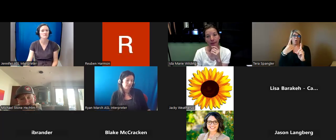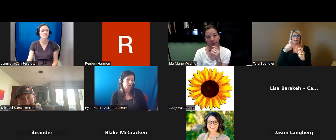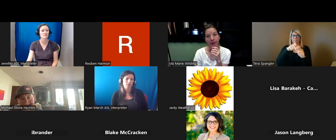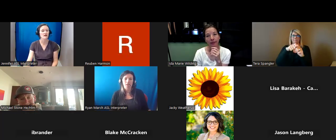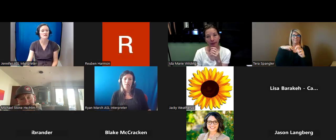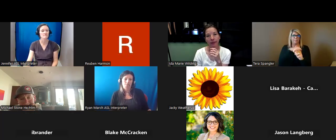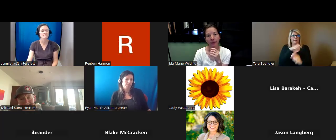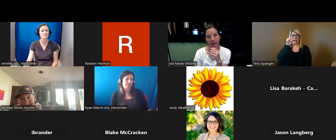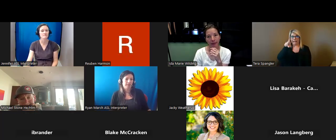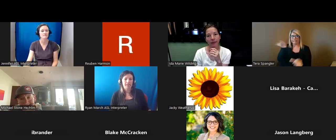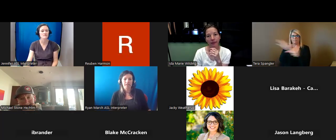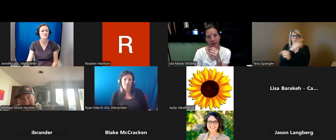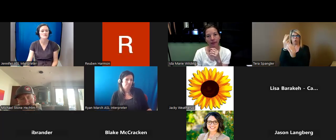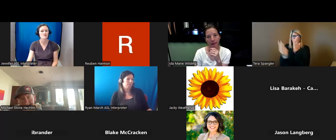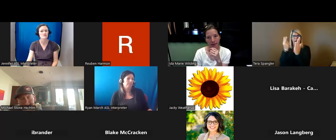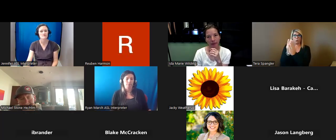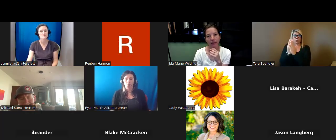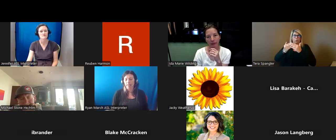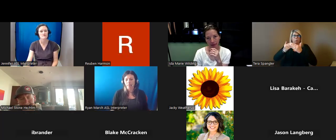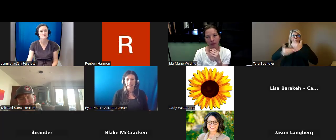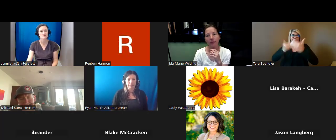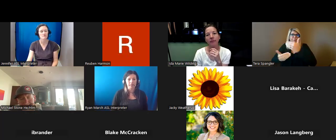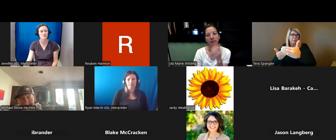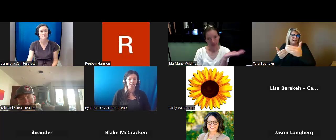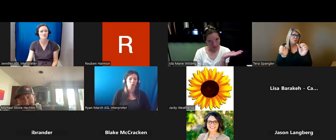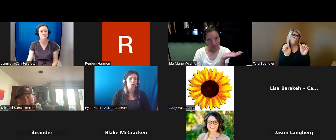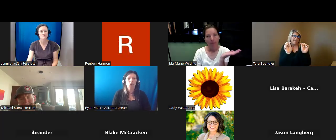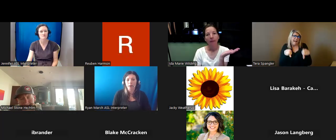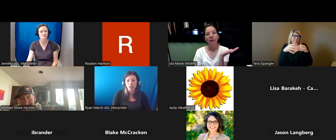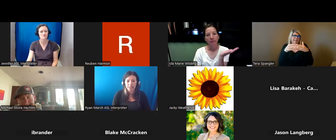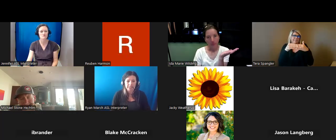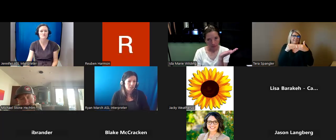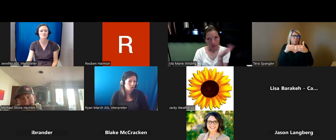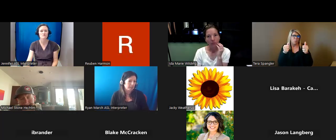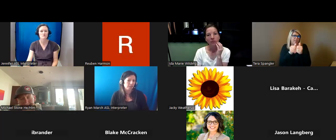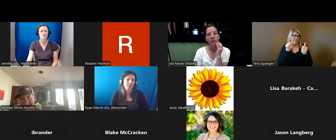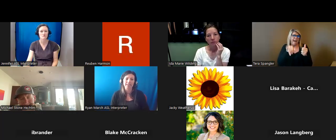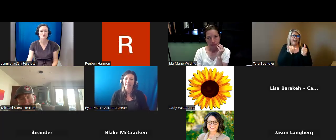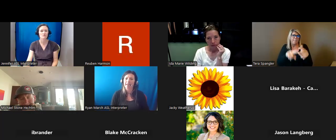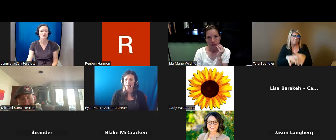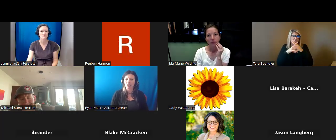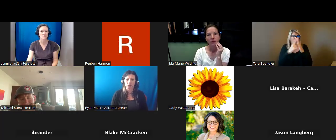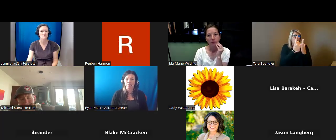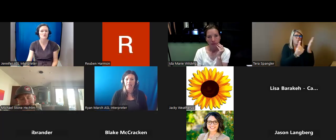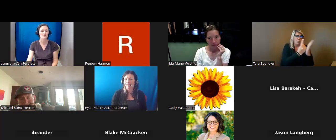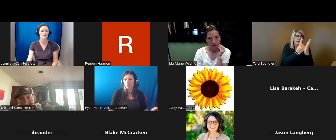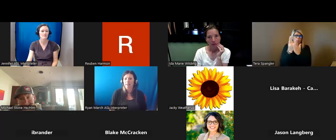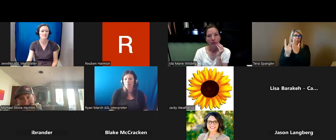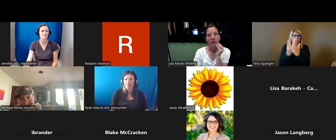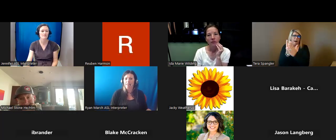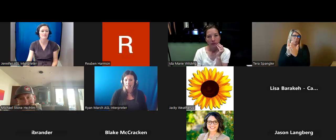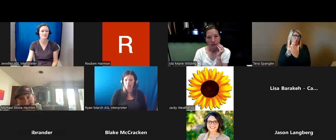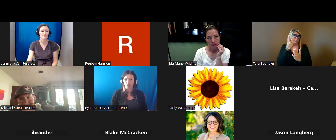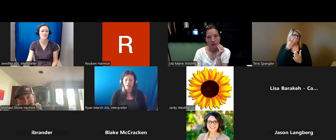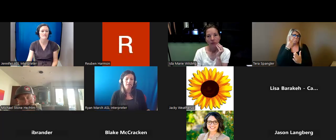that, Yeah, maybe one committee may need the whole 2 hours to get going or something like that. I think we start with that true. and then we can